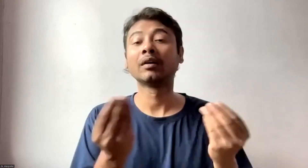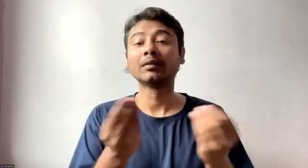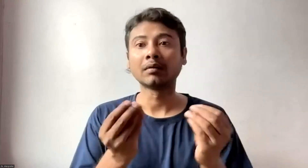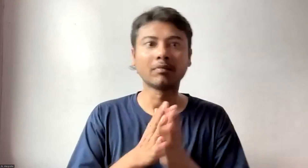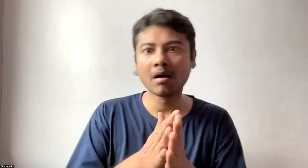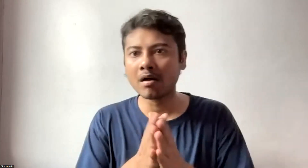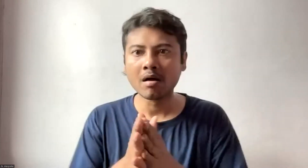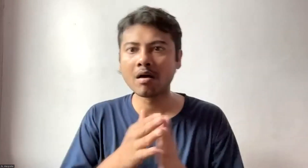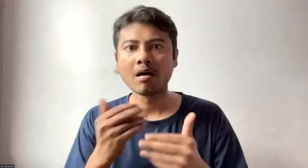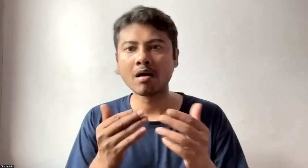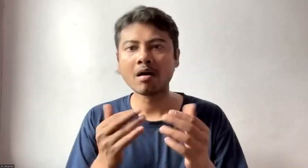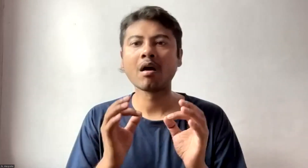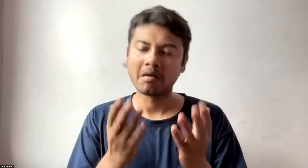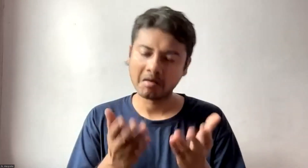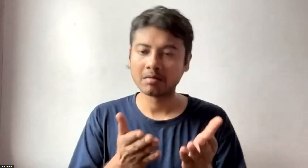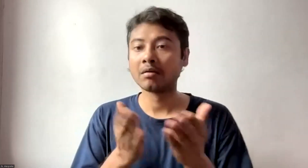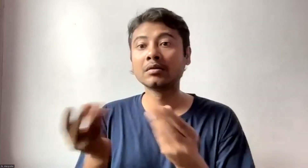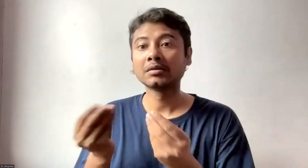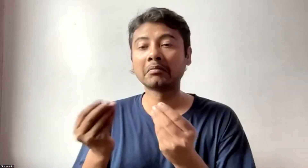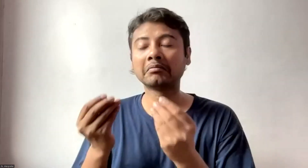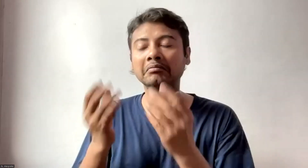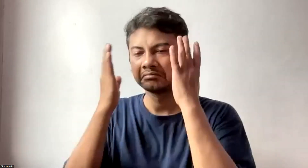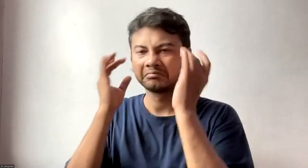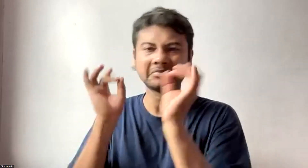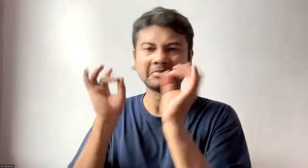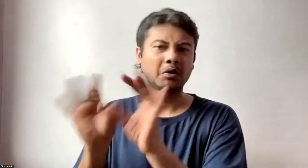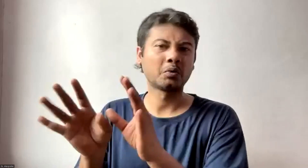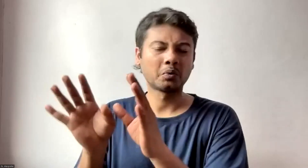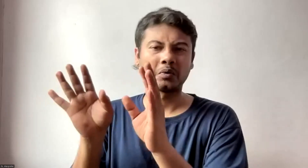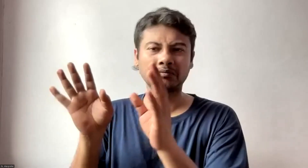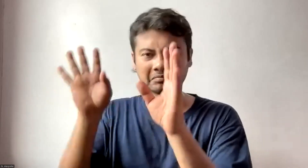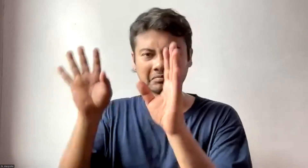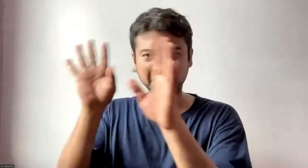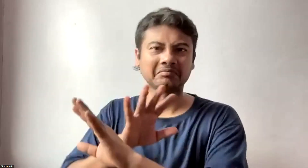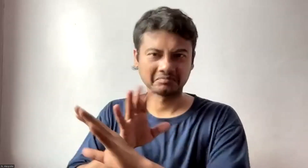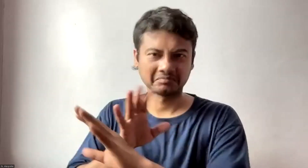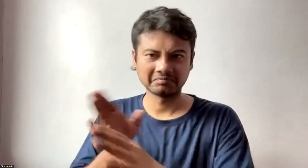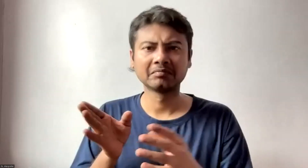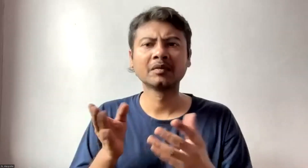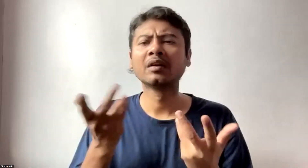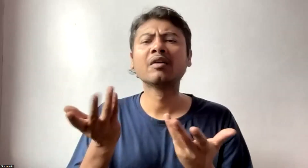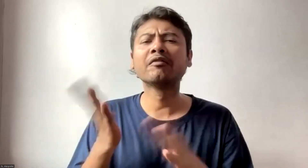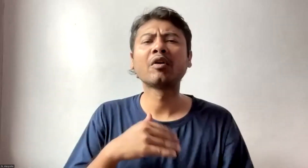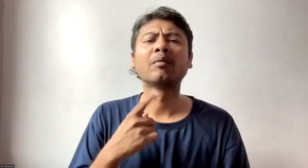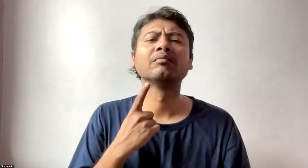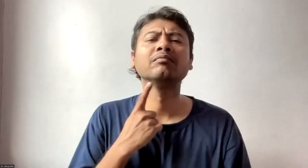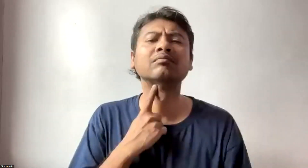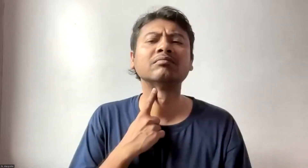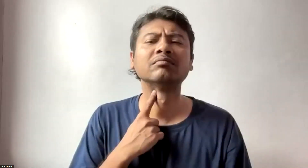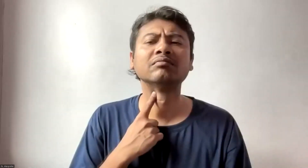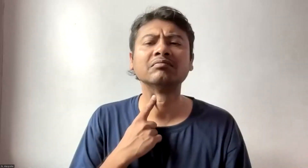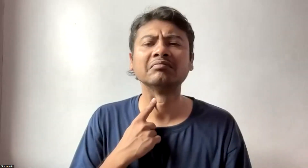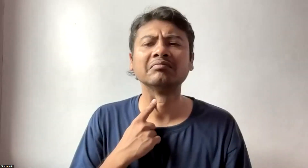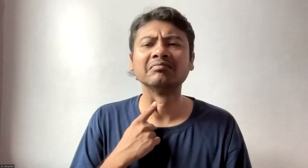our thousands and thousands of desires and also our past karma. So why we